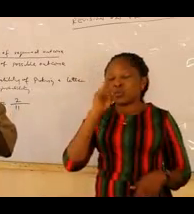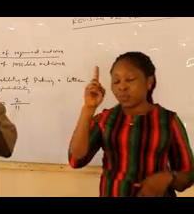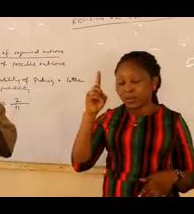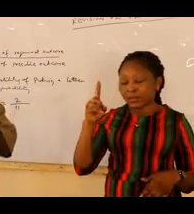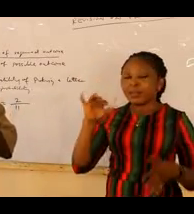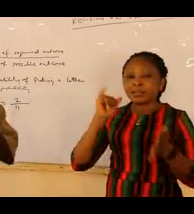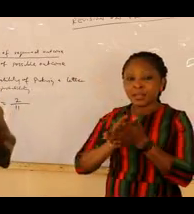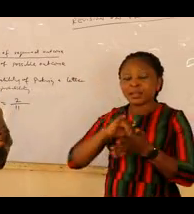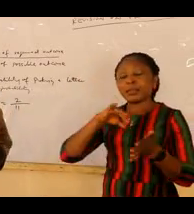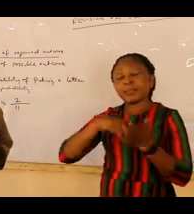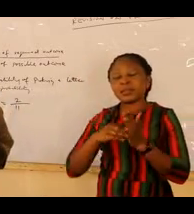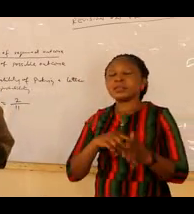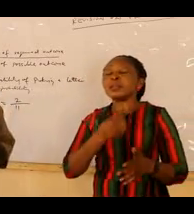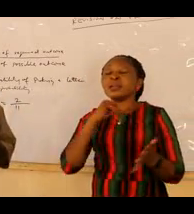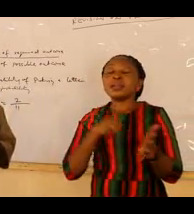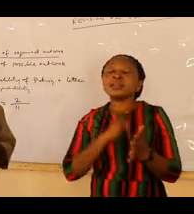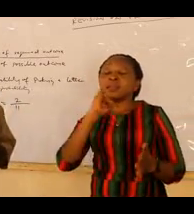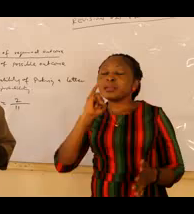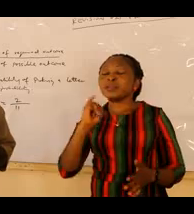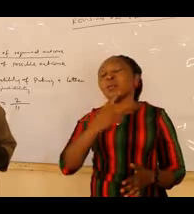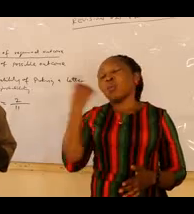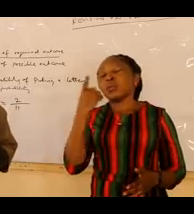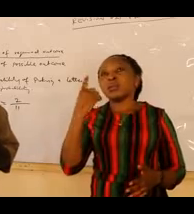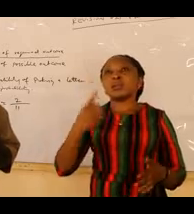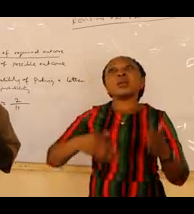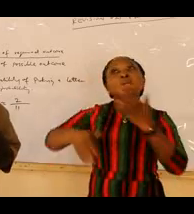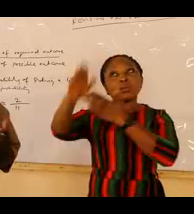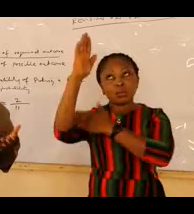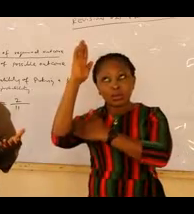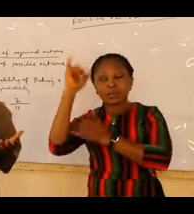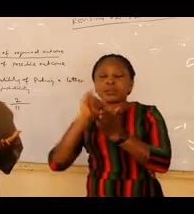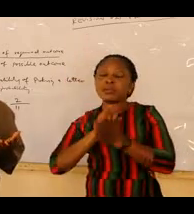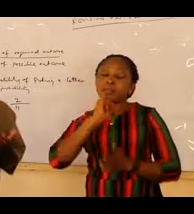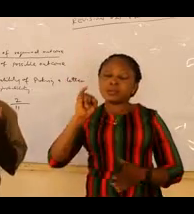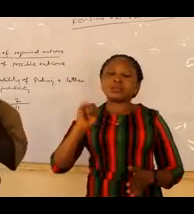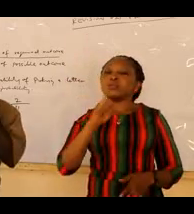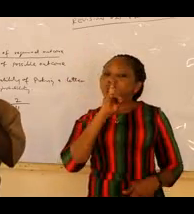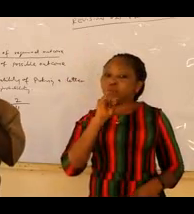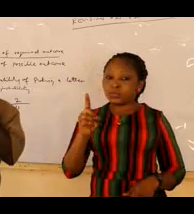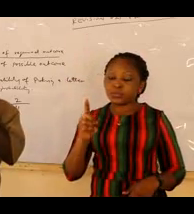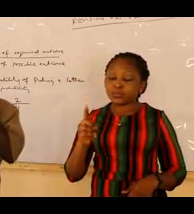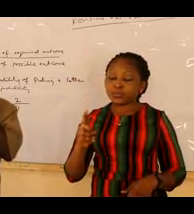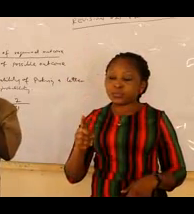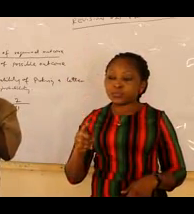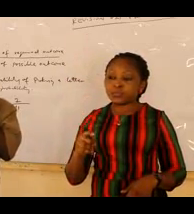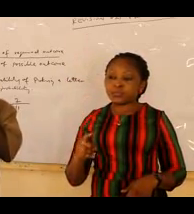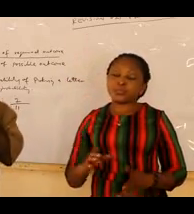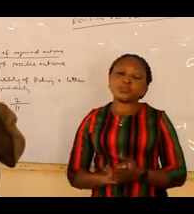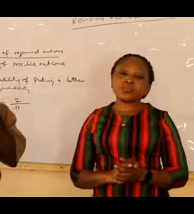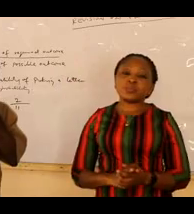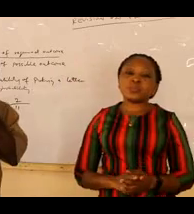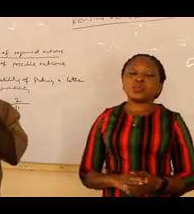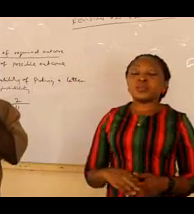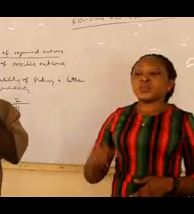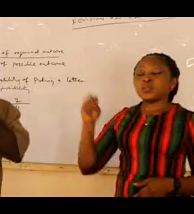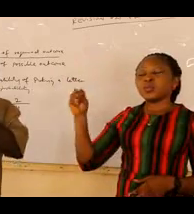God. Only God. So human being cannot be 100% sure. So the highest you can talk about is